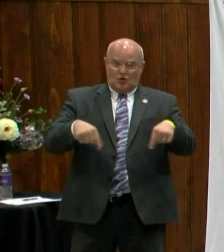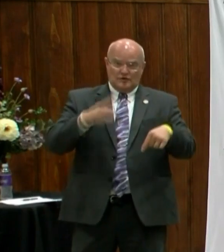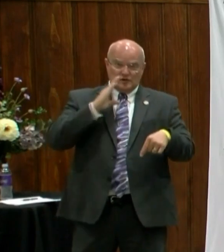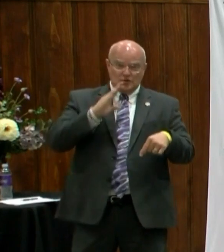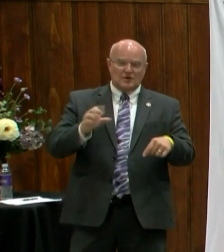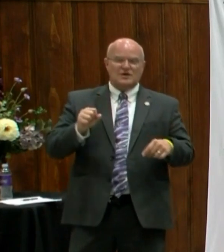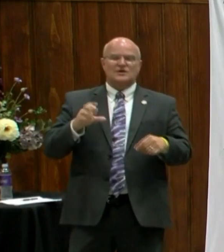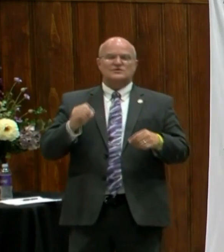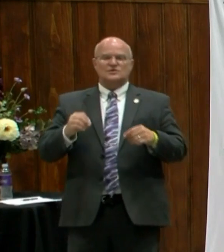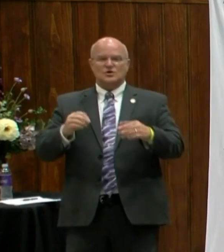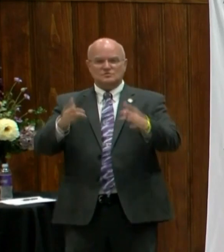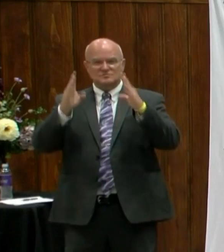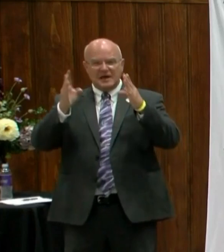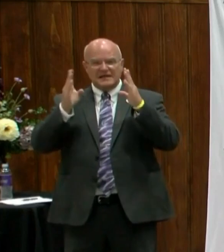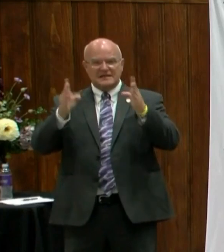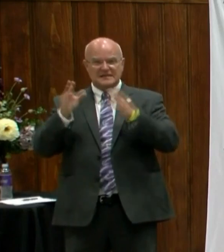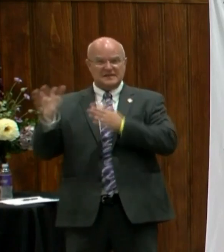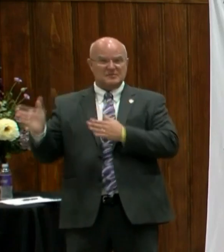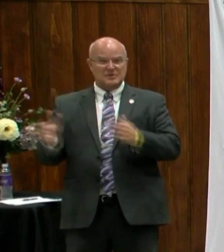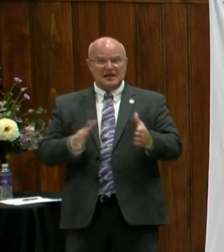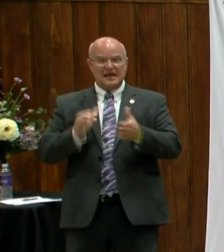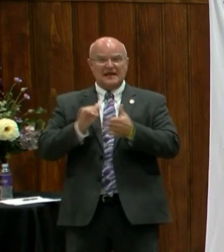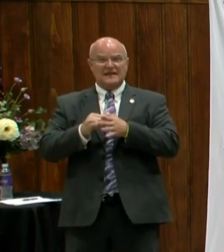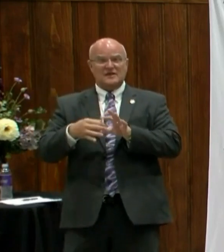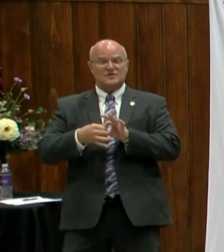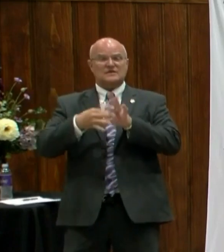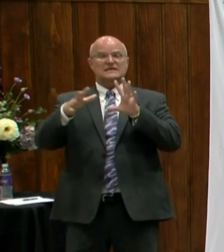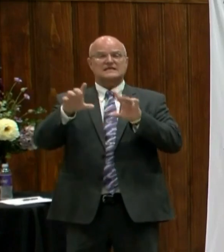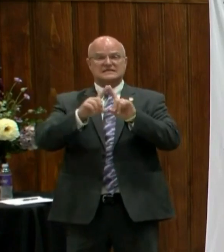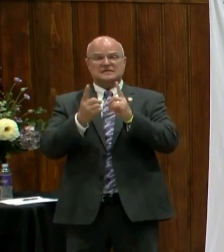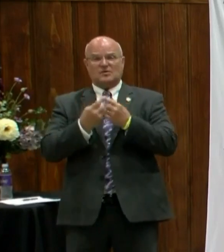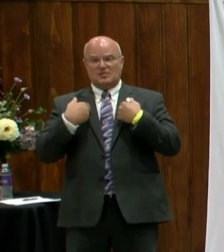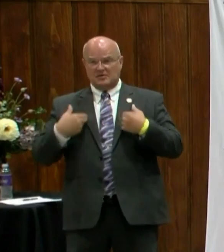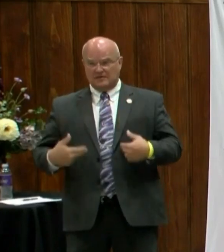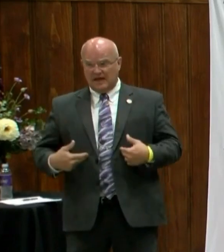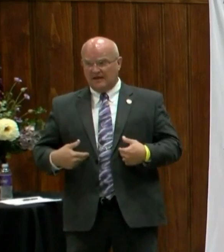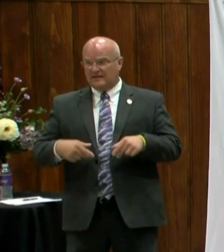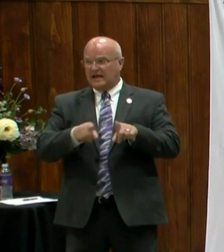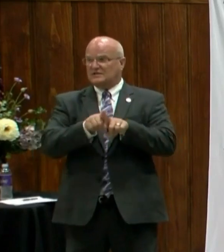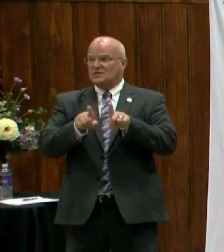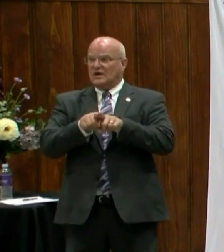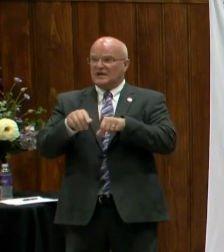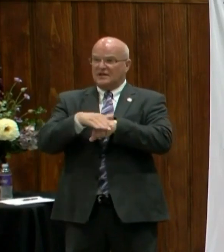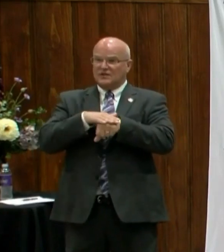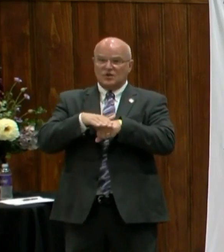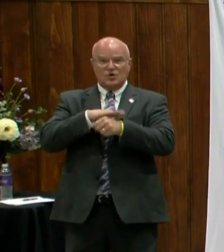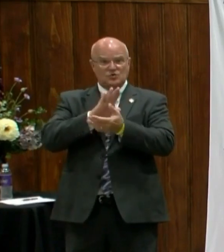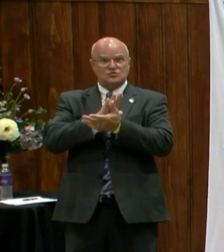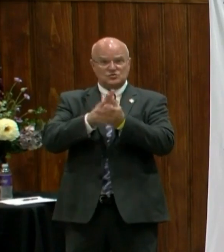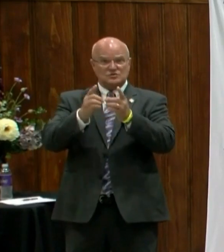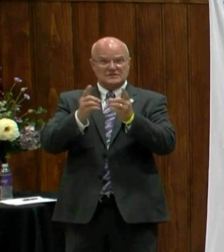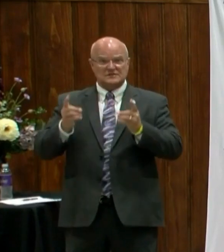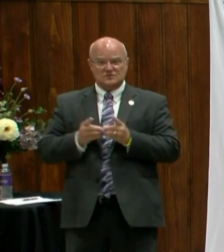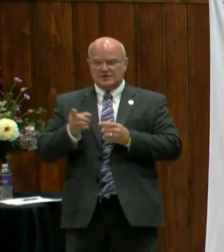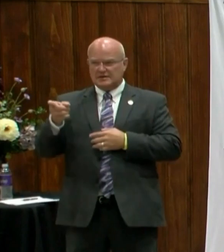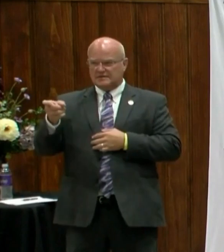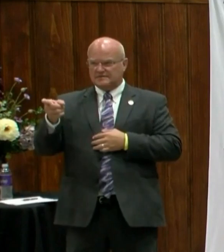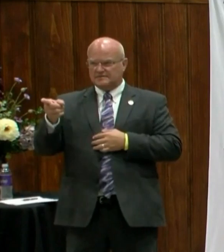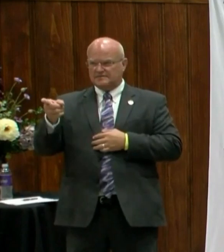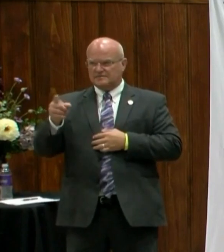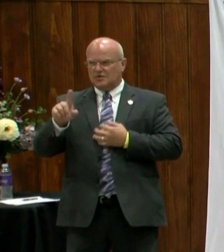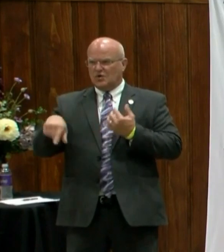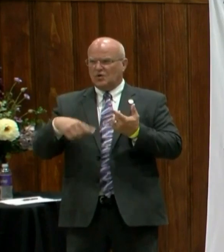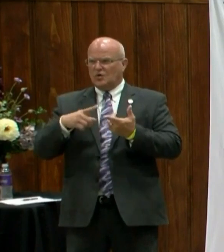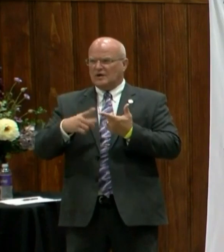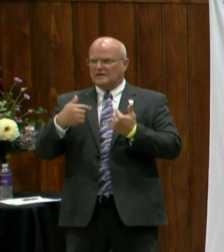And so pay attention to the plans that are released by the Department of Health as well as the local school district. And I guess, too, when